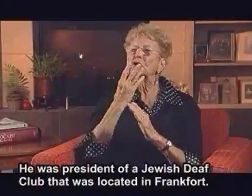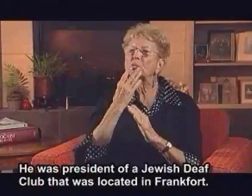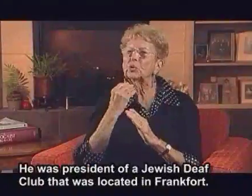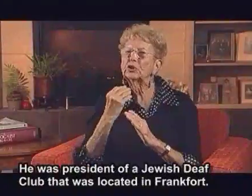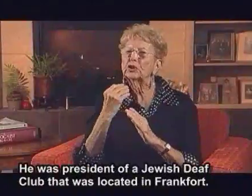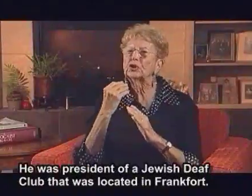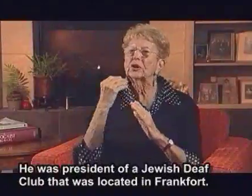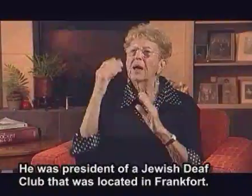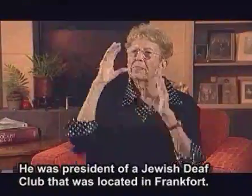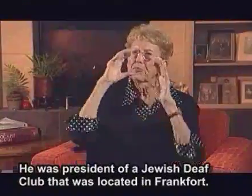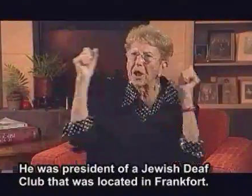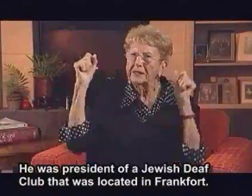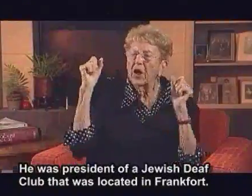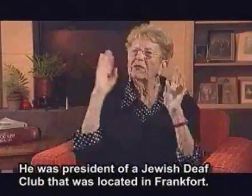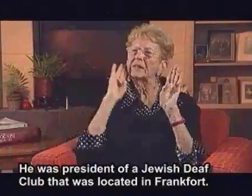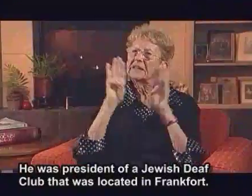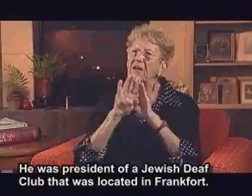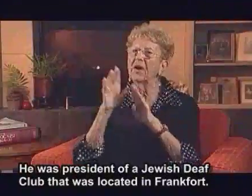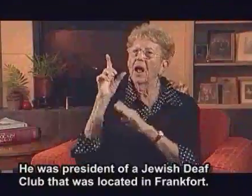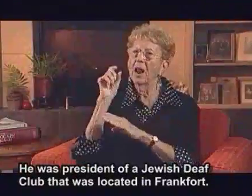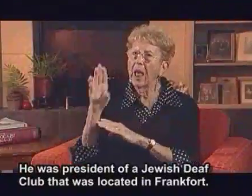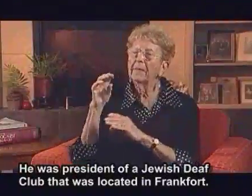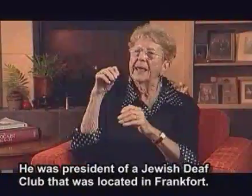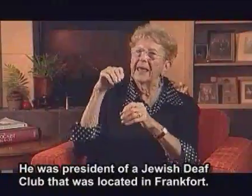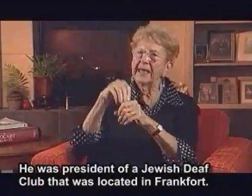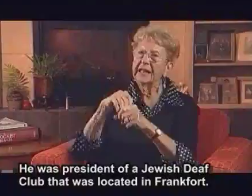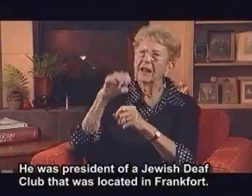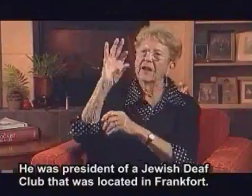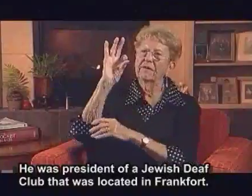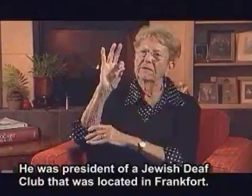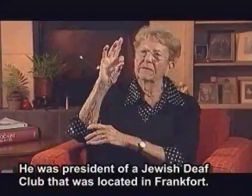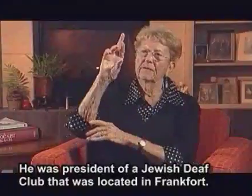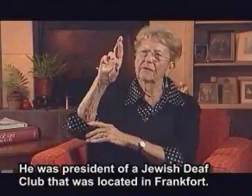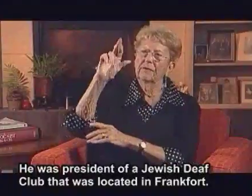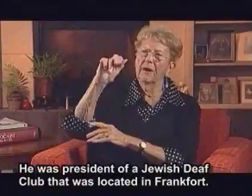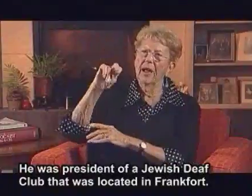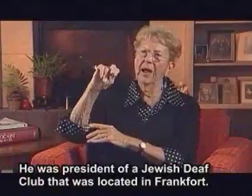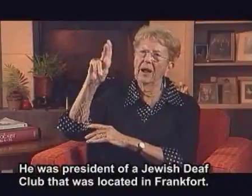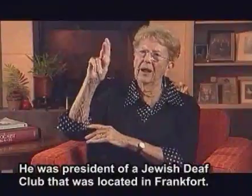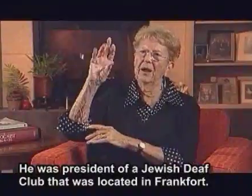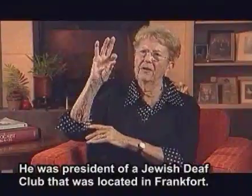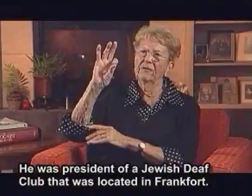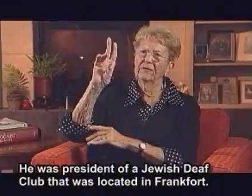He was president of a Jewish deaf club that was located in Frankfurt